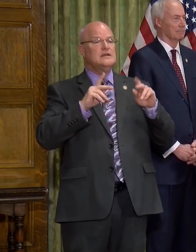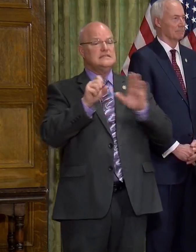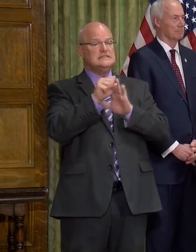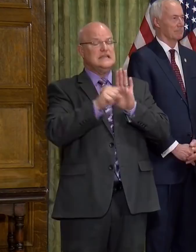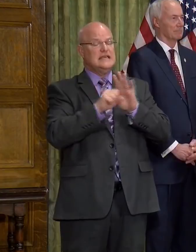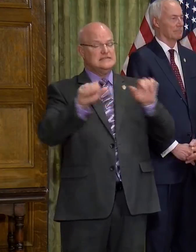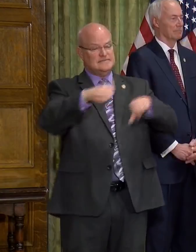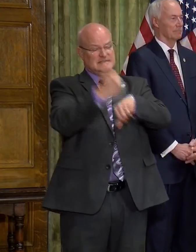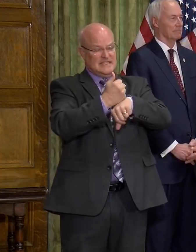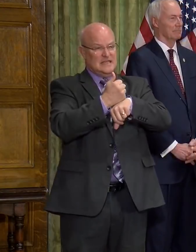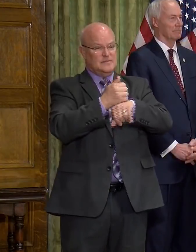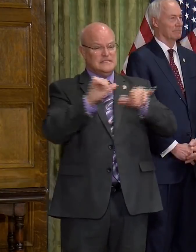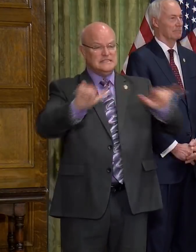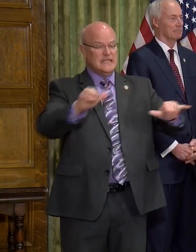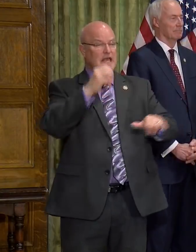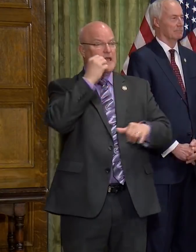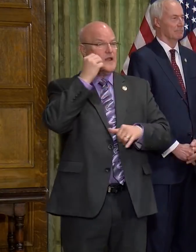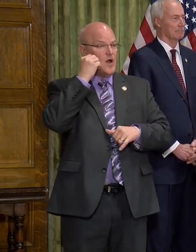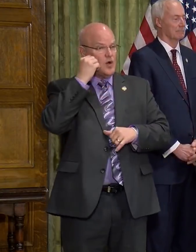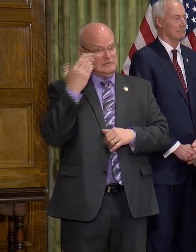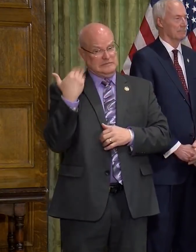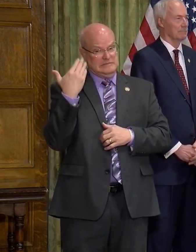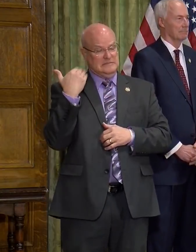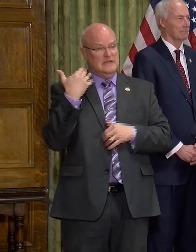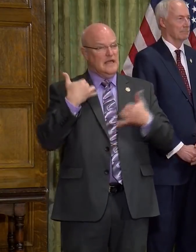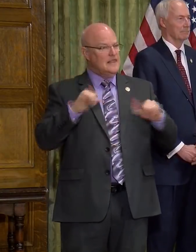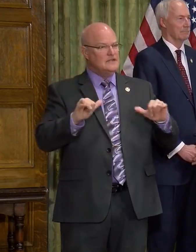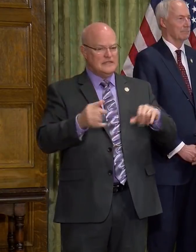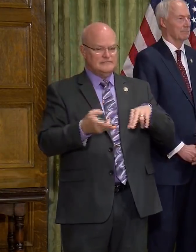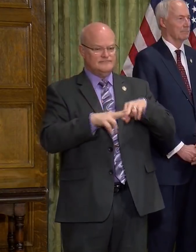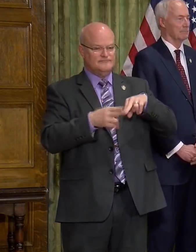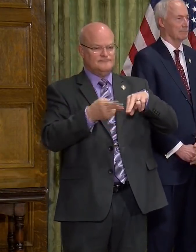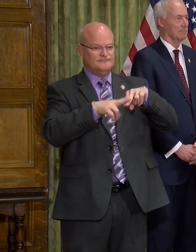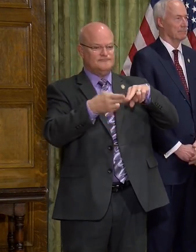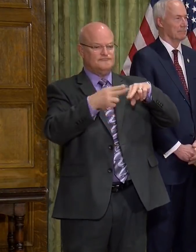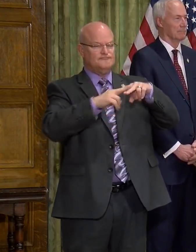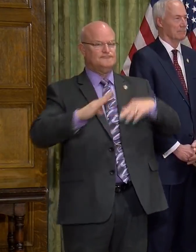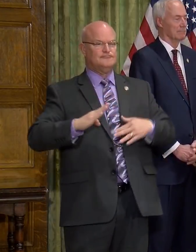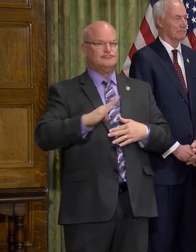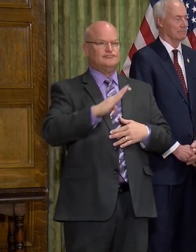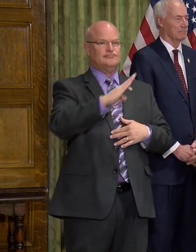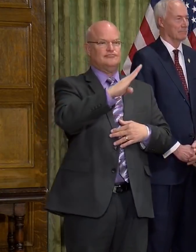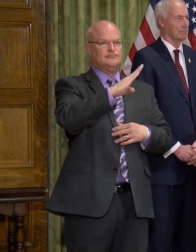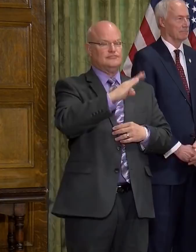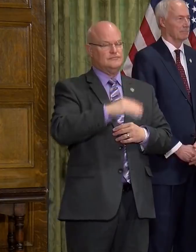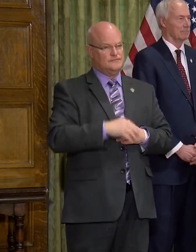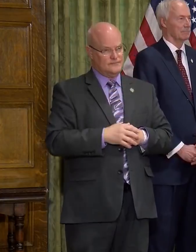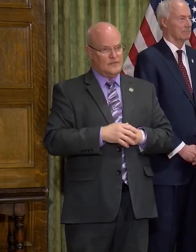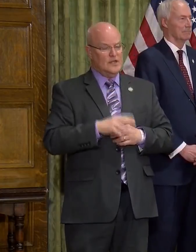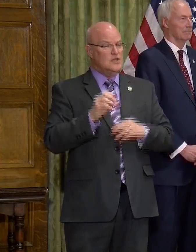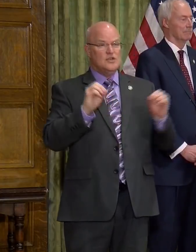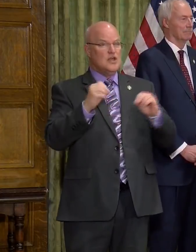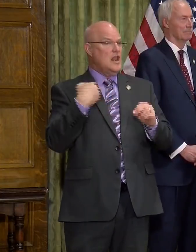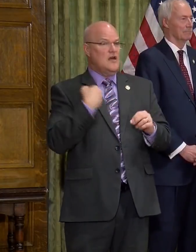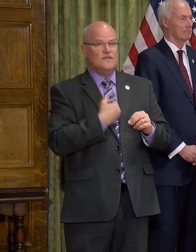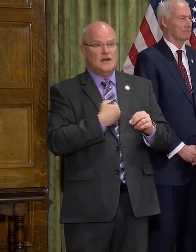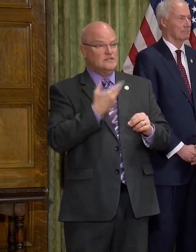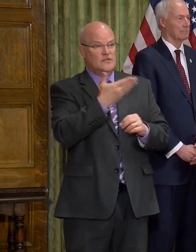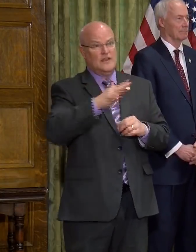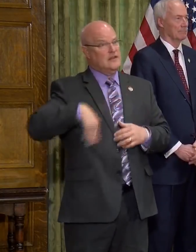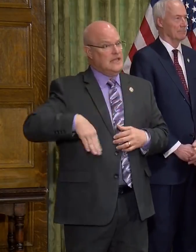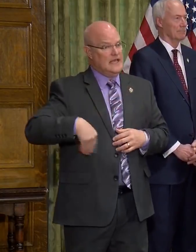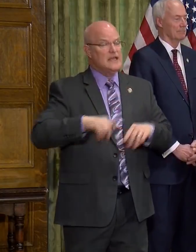stay-at-home orders really early on, they're still increasing their numbers of cases every day. So none of us are there